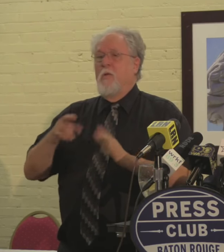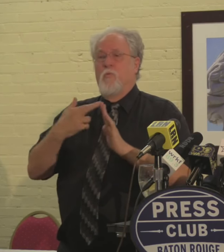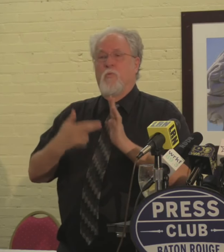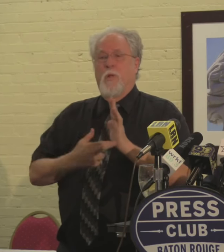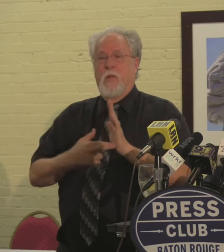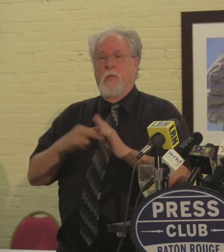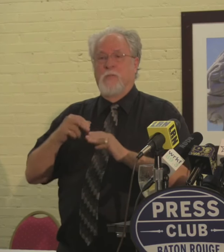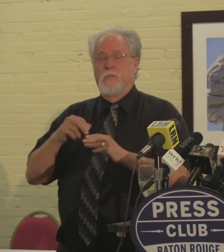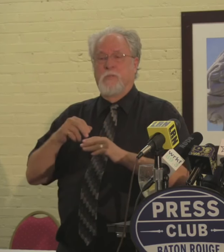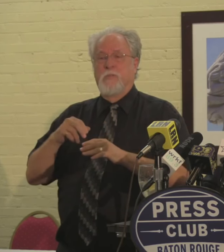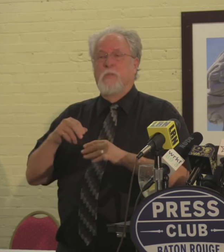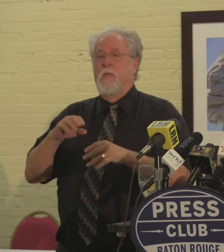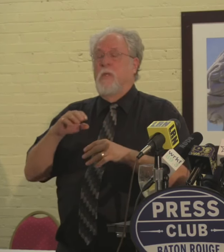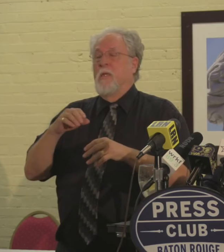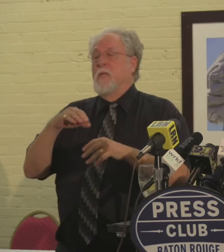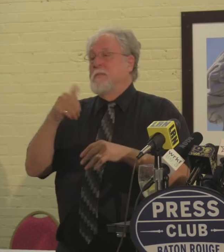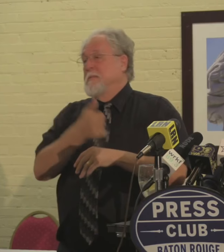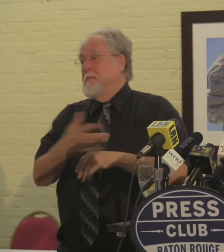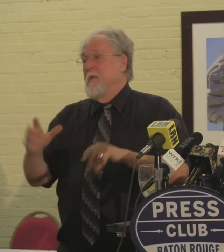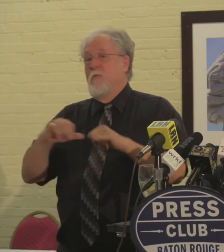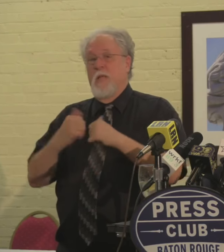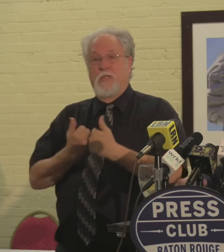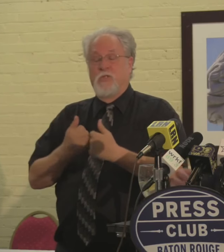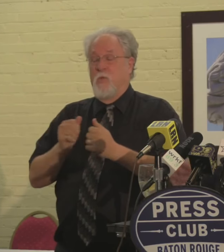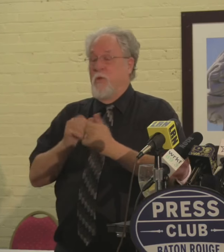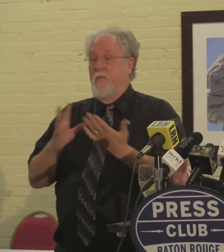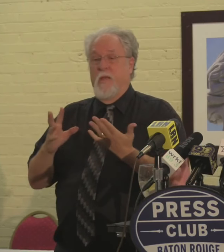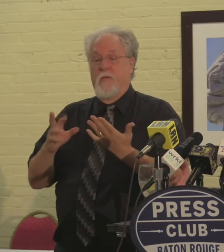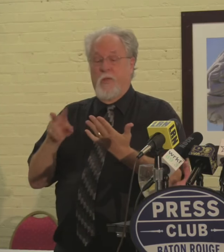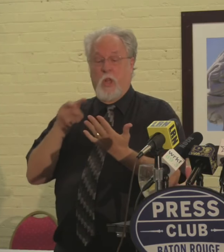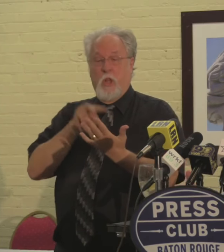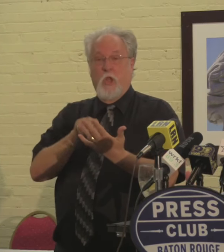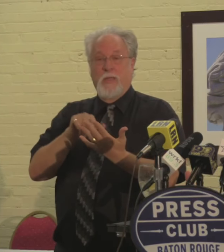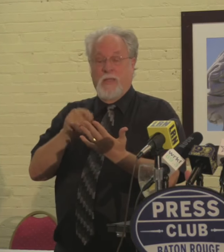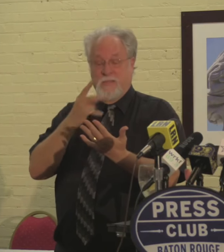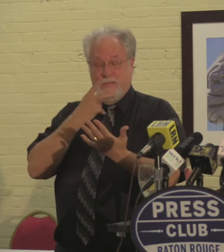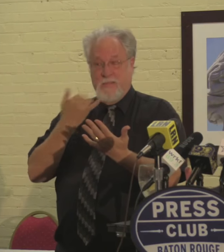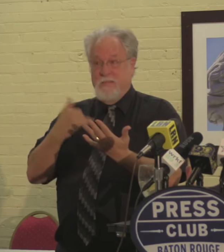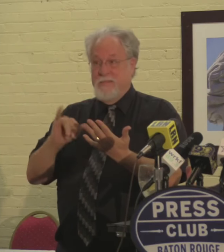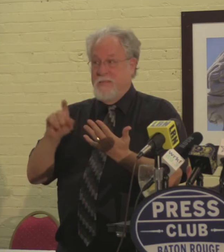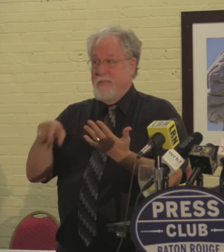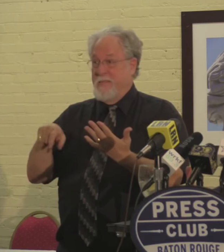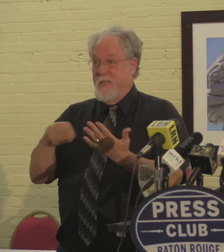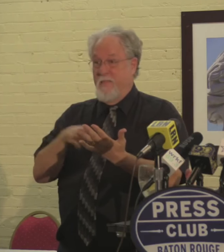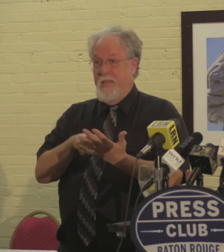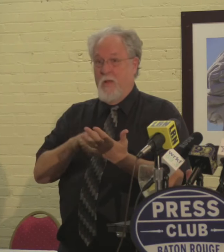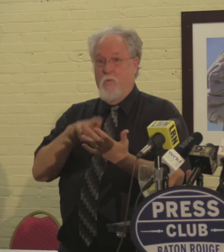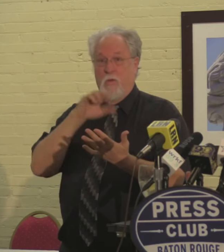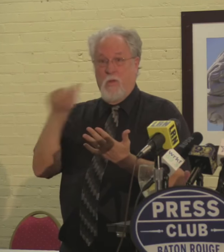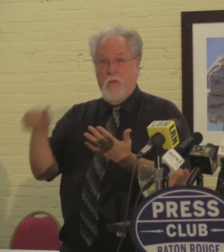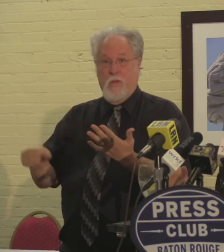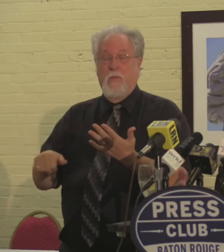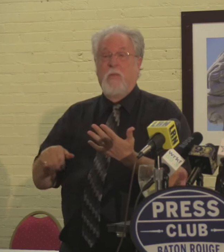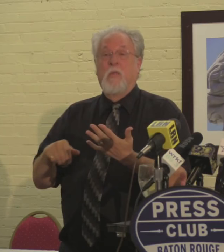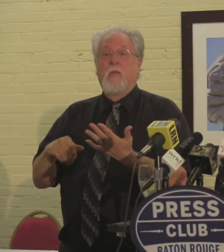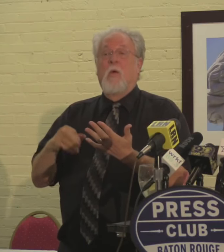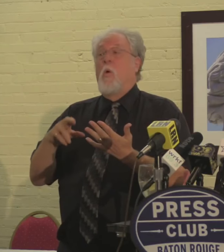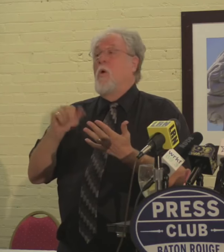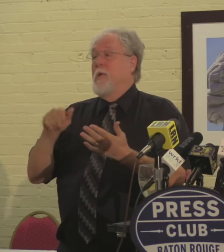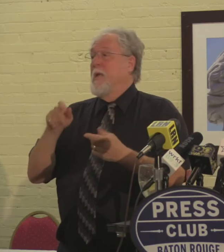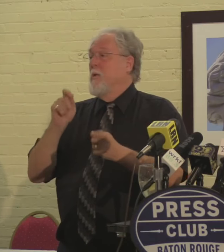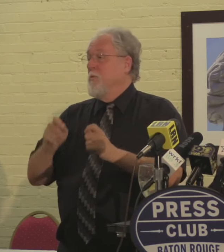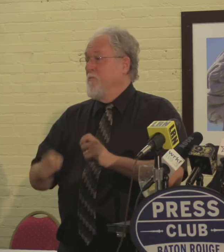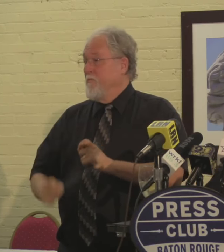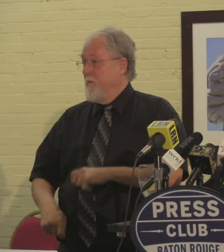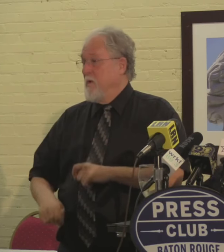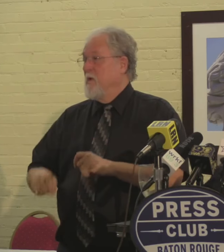on the books in multiple agencies for years without ever being looked at to see whether it continues to be necessary or whether it can be